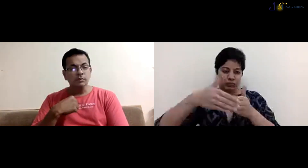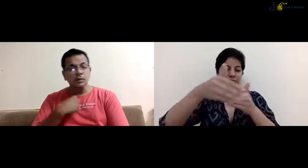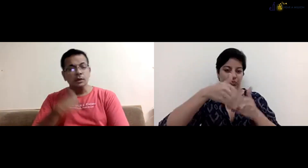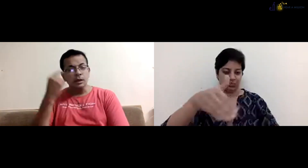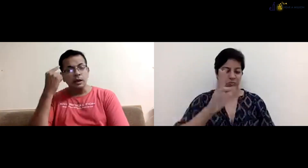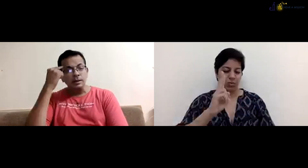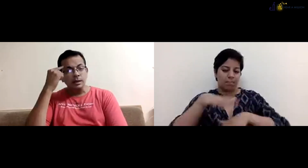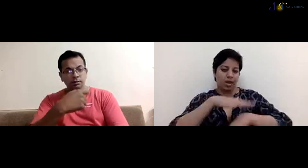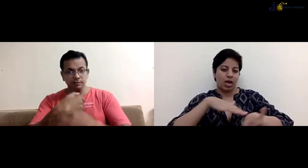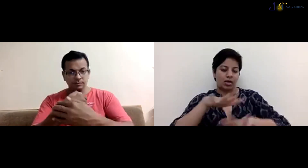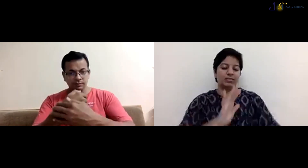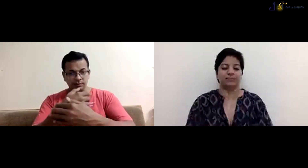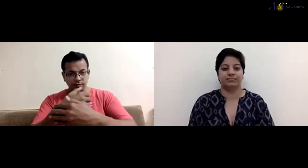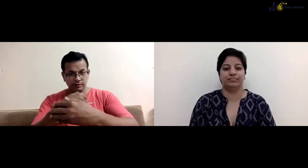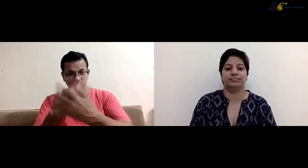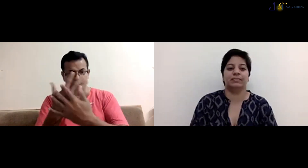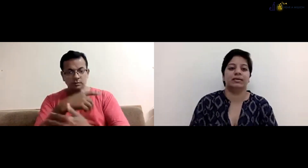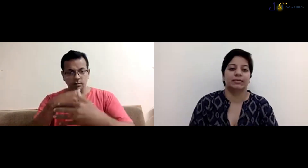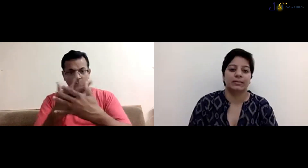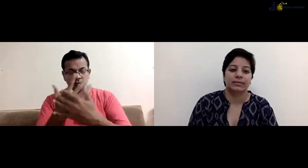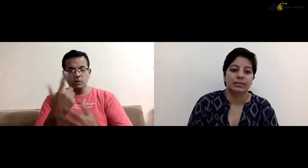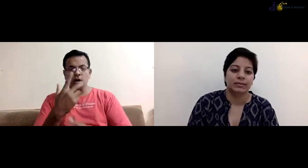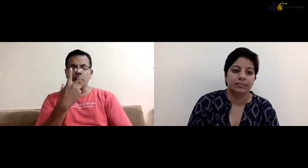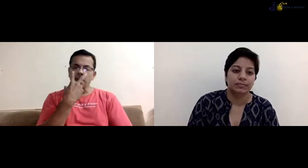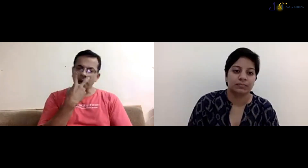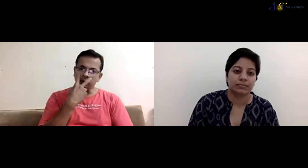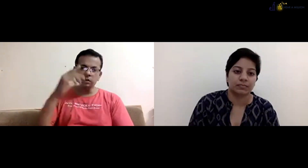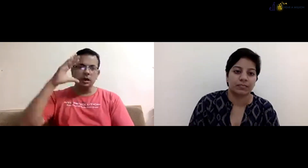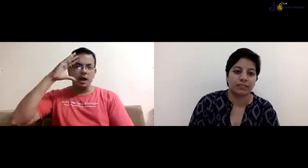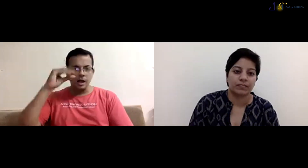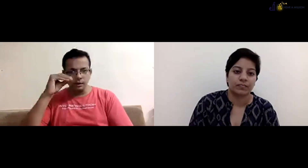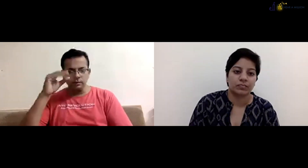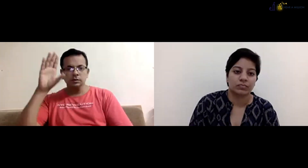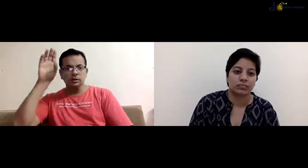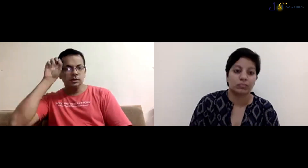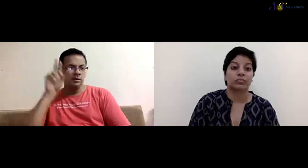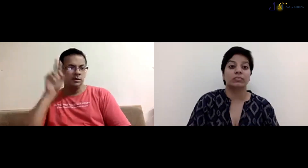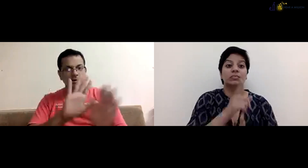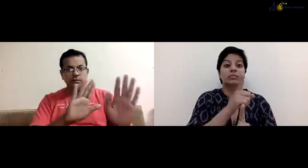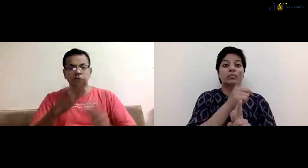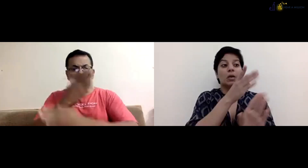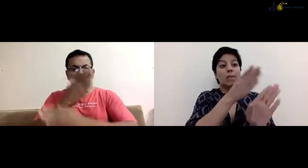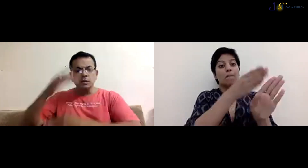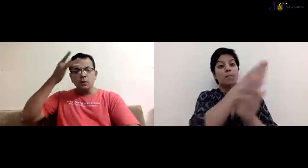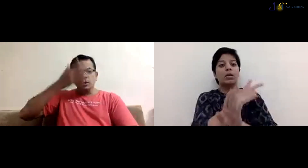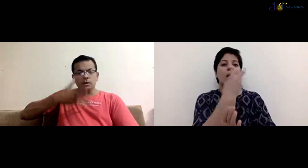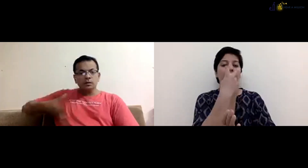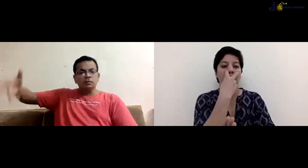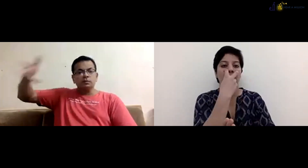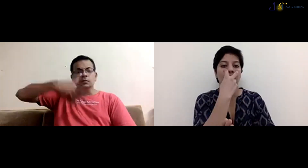Usher syndrome can have the accessibility thing. So you think that the organization SEDB, they have